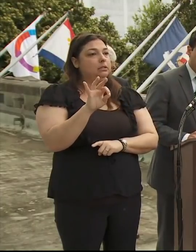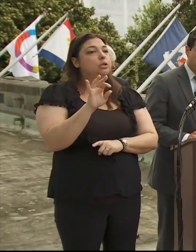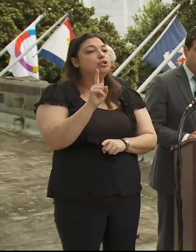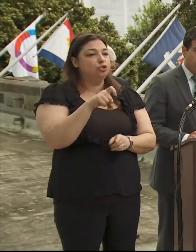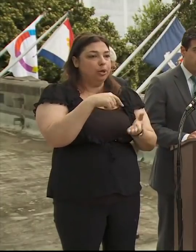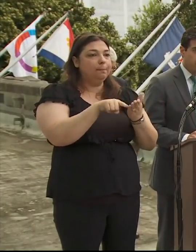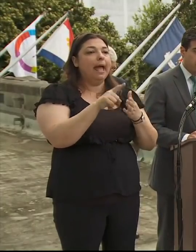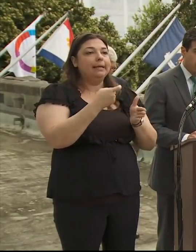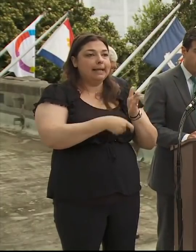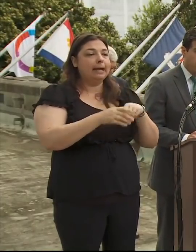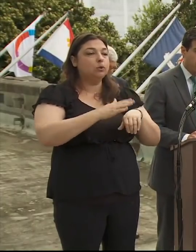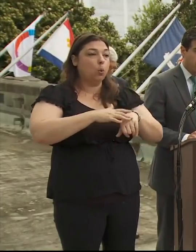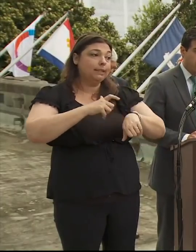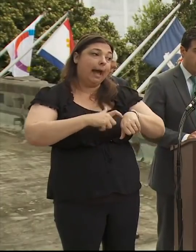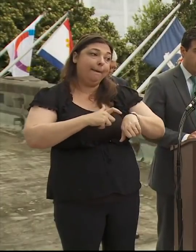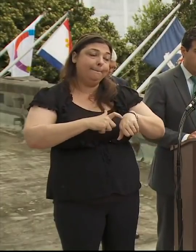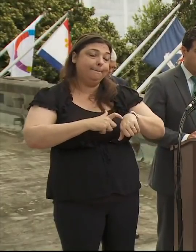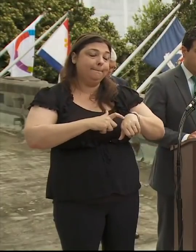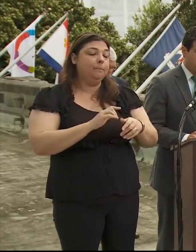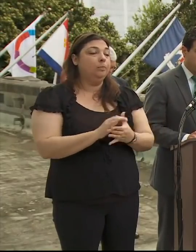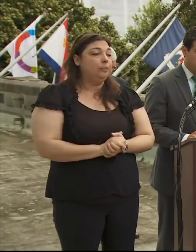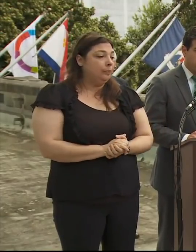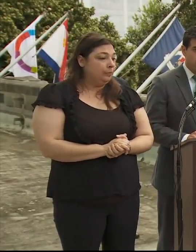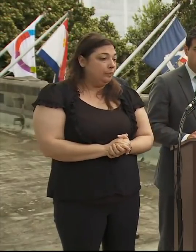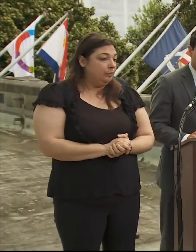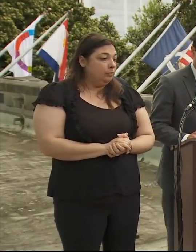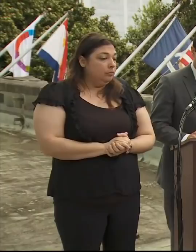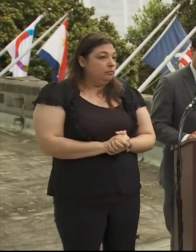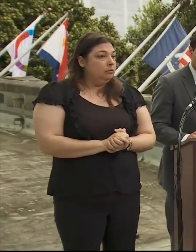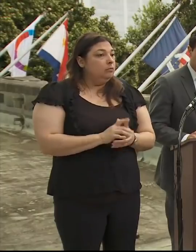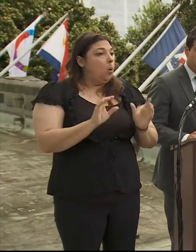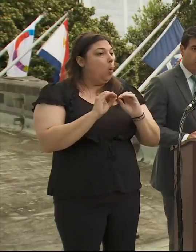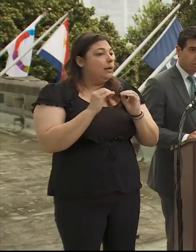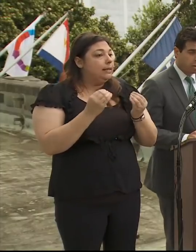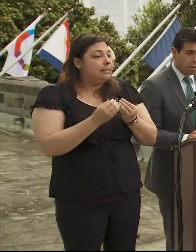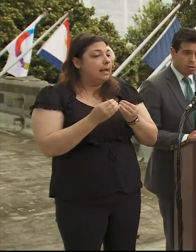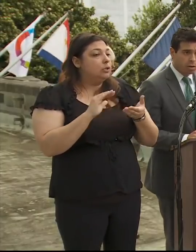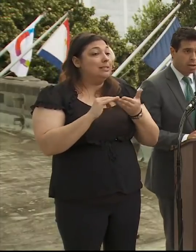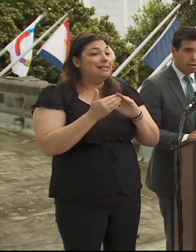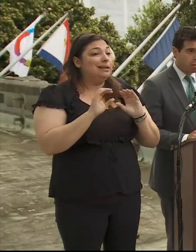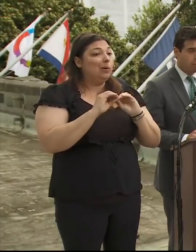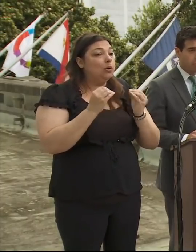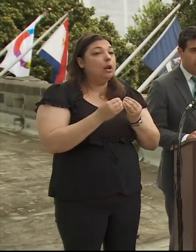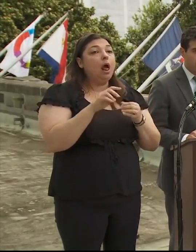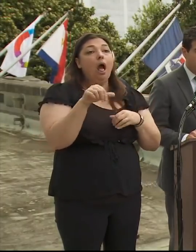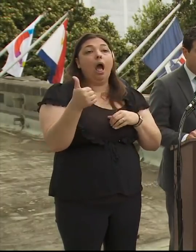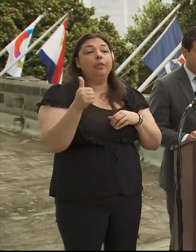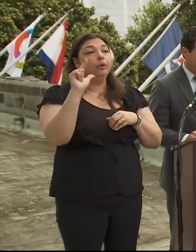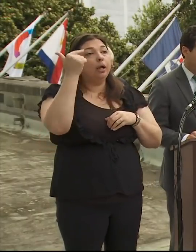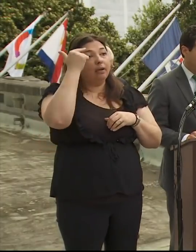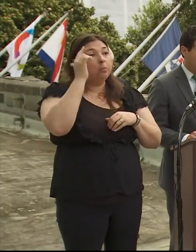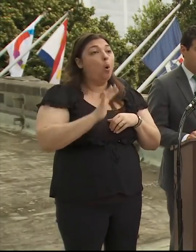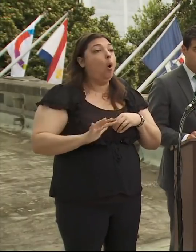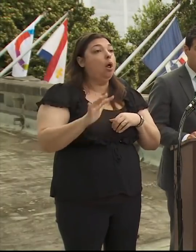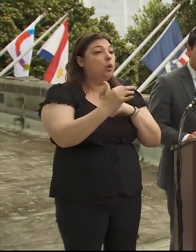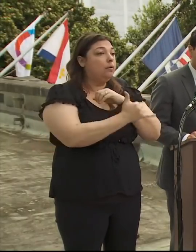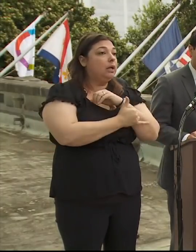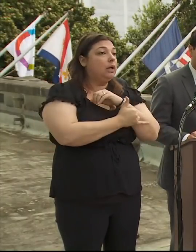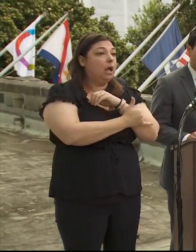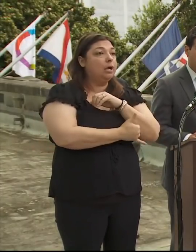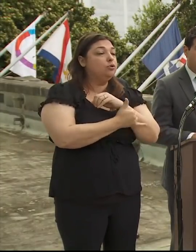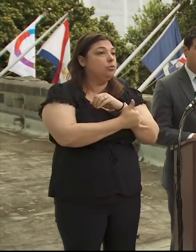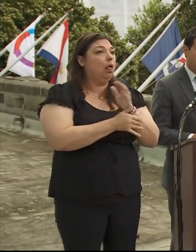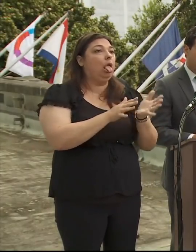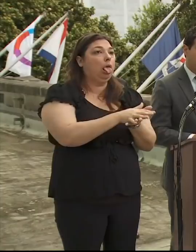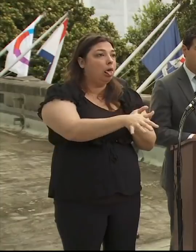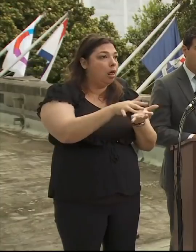taxes and pay their taxes on time. The organization, the city organization, and many other governments throughout the country, we're bleeding costs